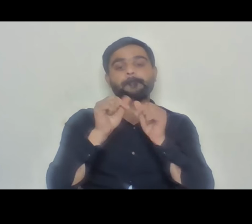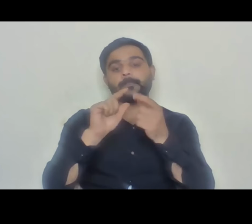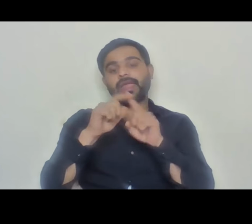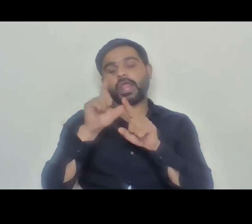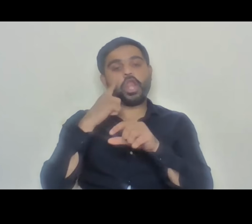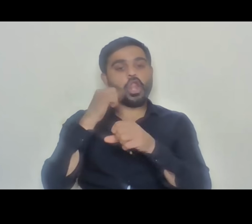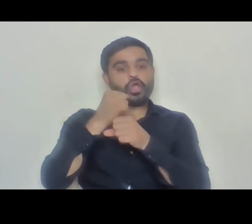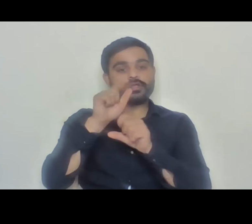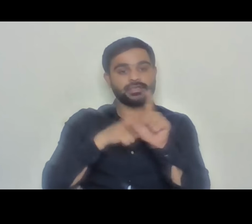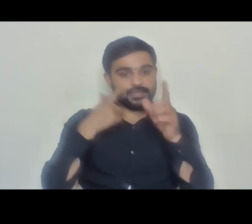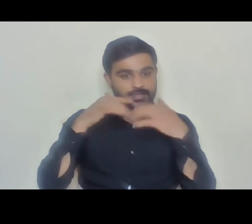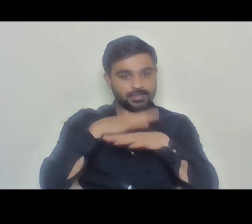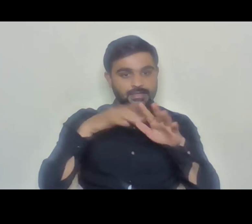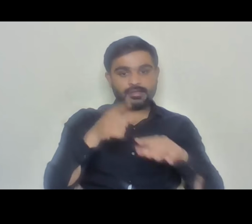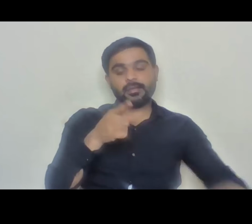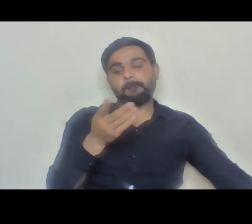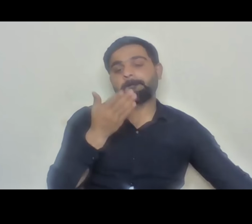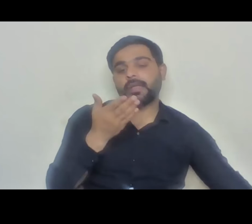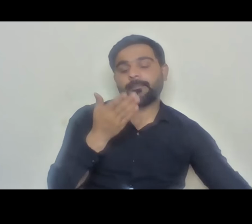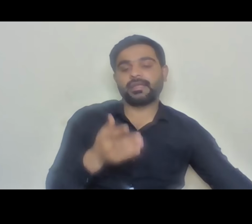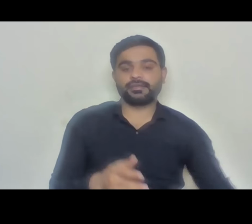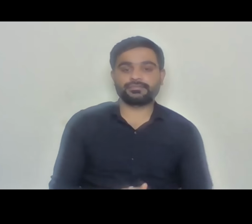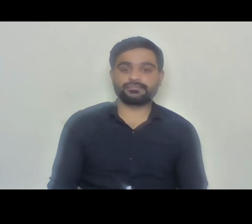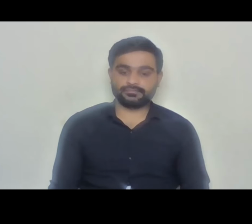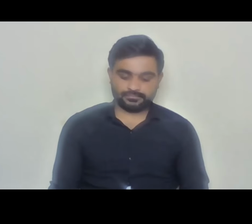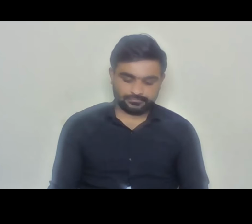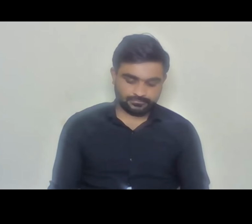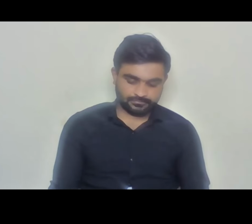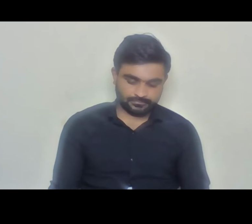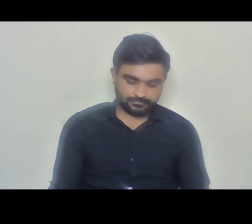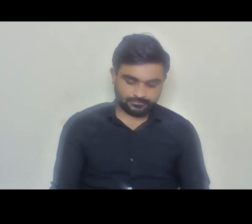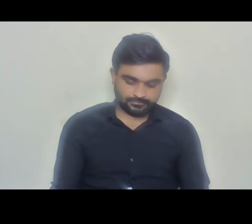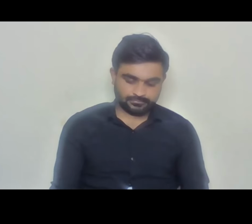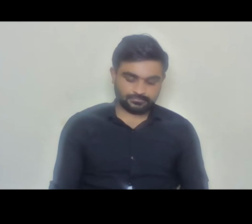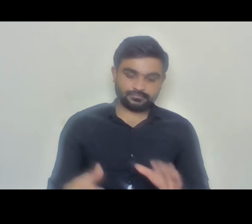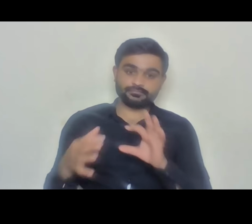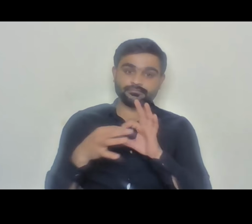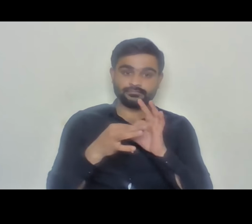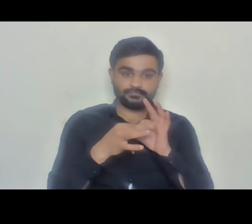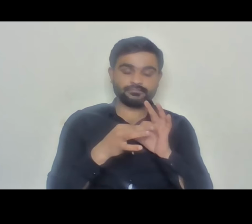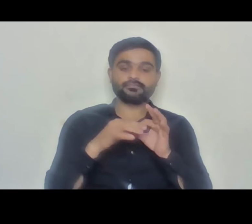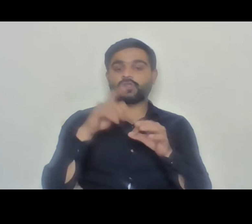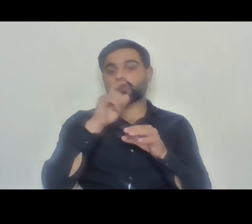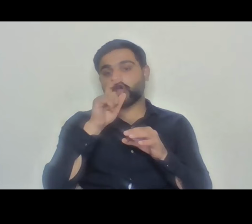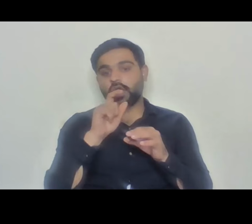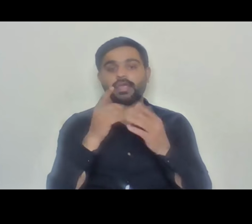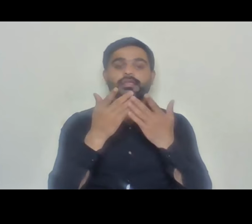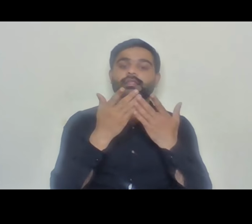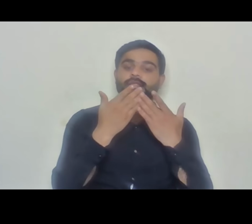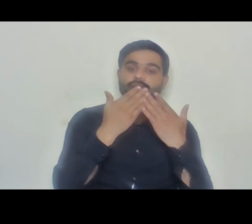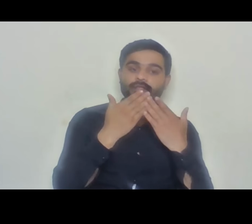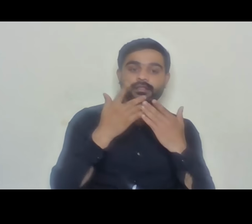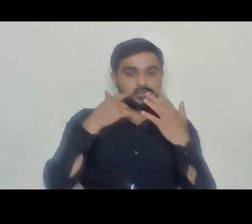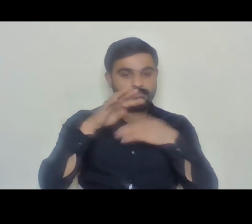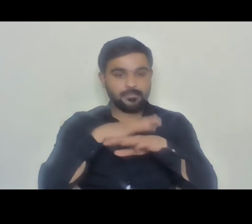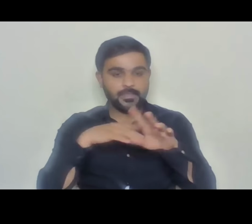pedagogy analysis. They mainly go through the text of the school's literature or college literature, and then they criticize